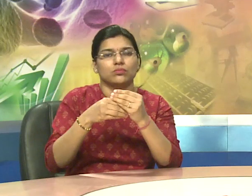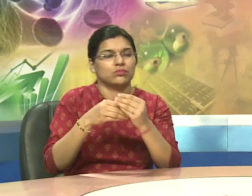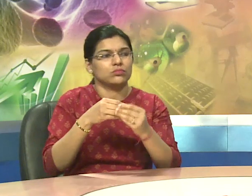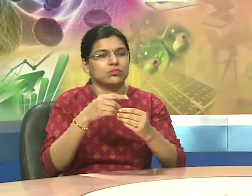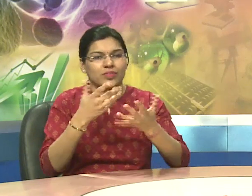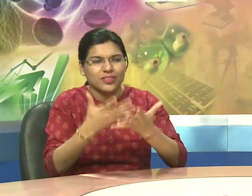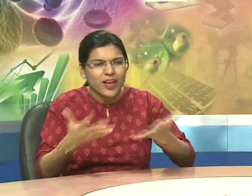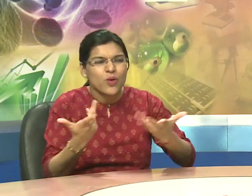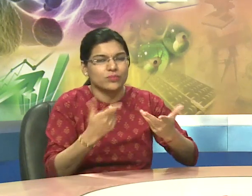in the vehicle,